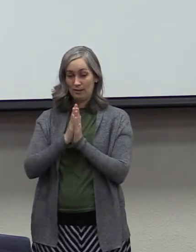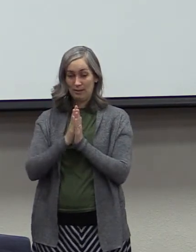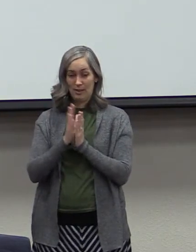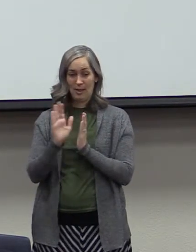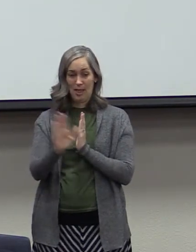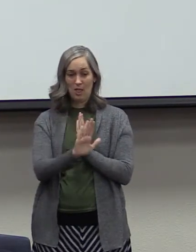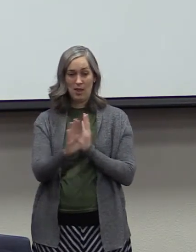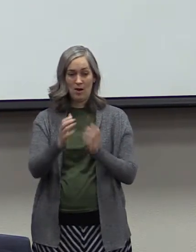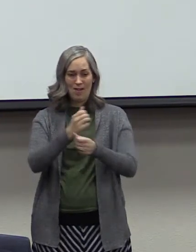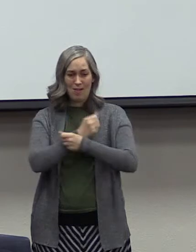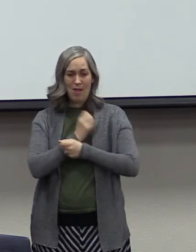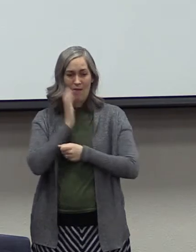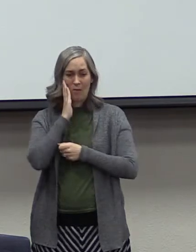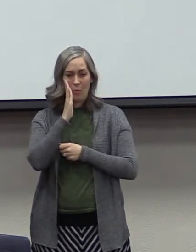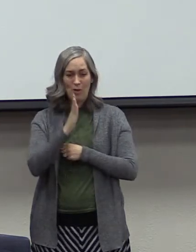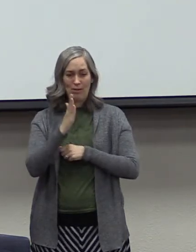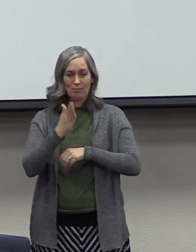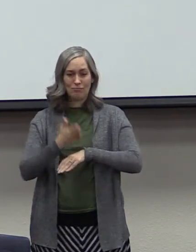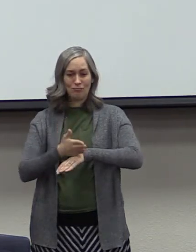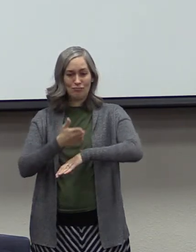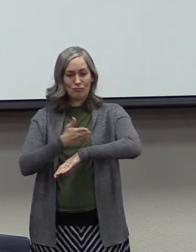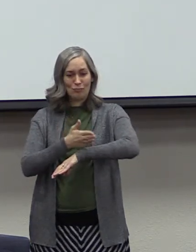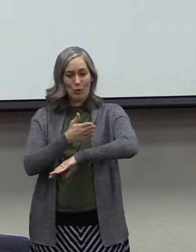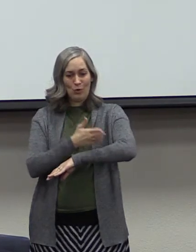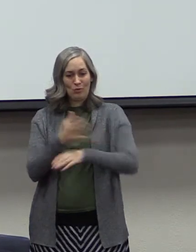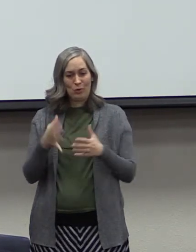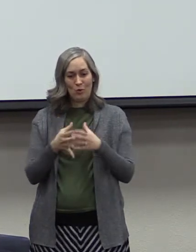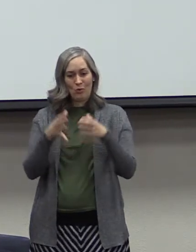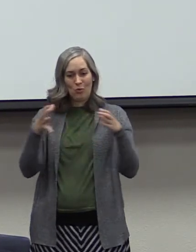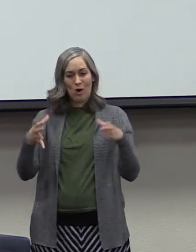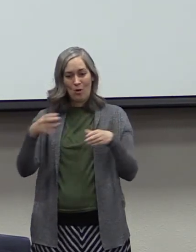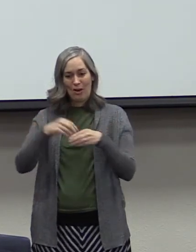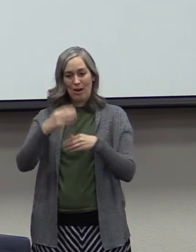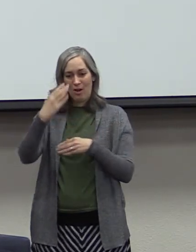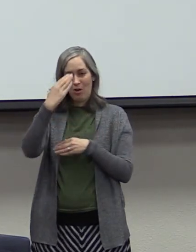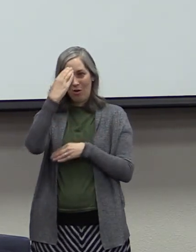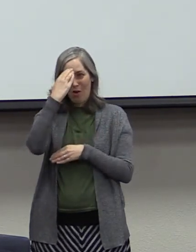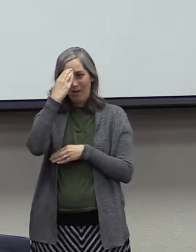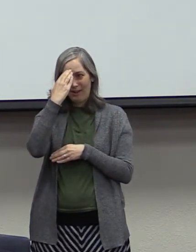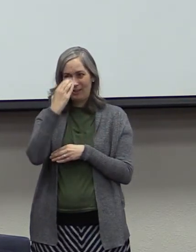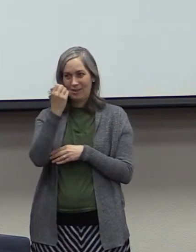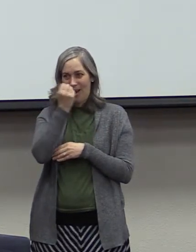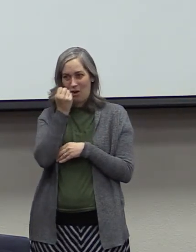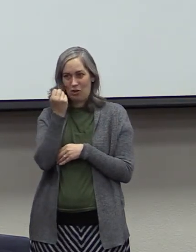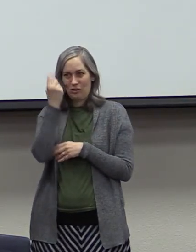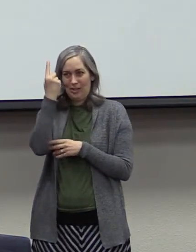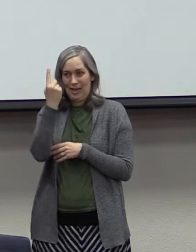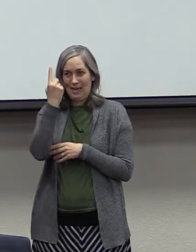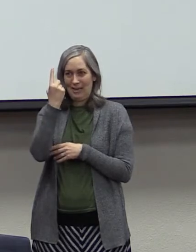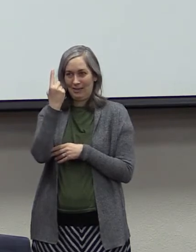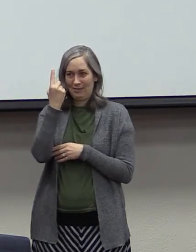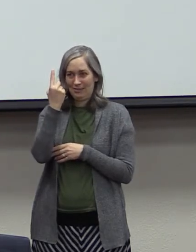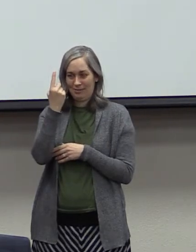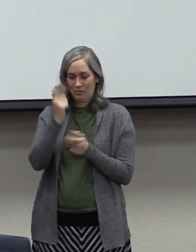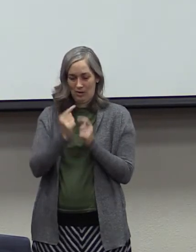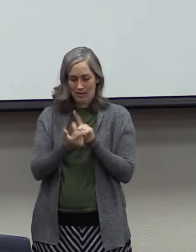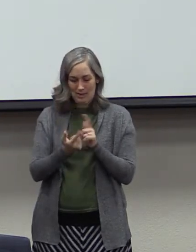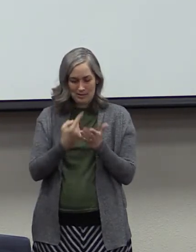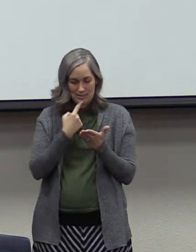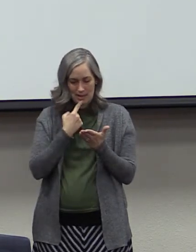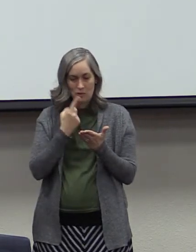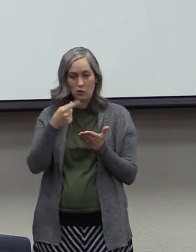still more and more in knowledge and discernment, so that this translation says, so that you